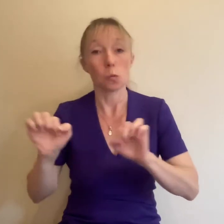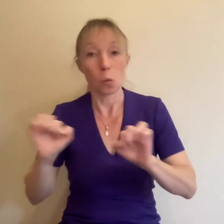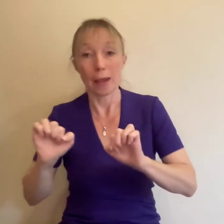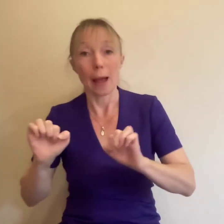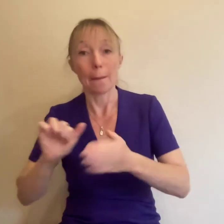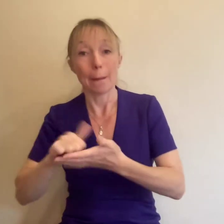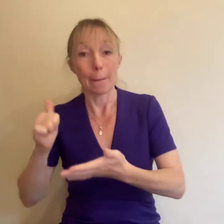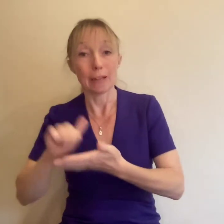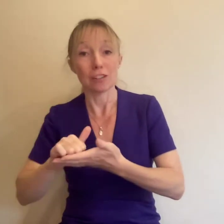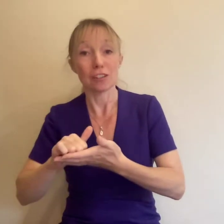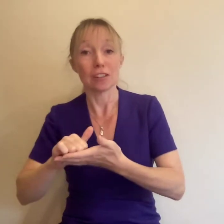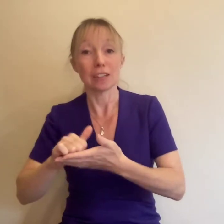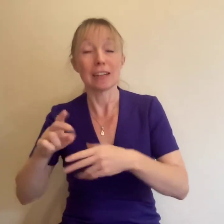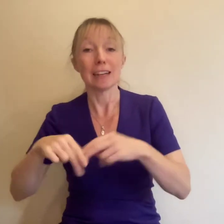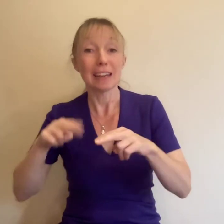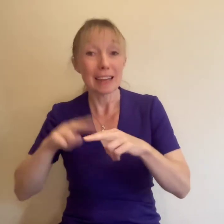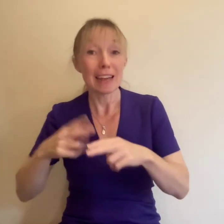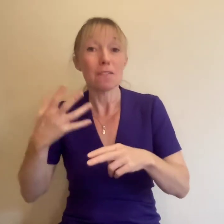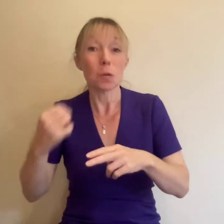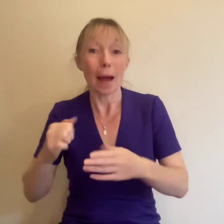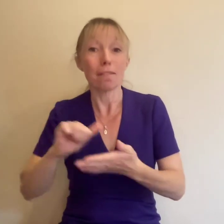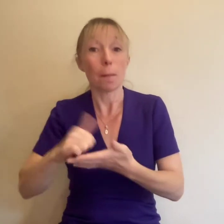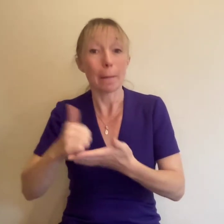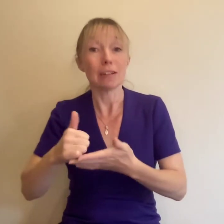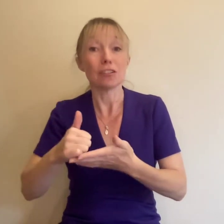are unable to apply.